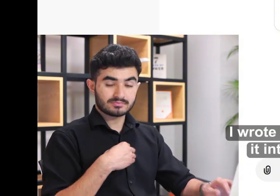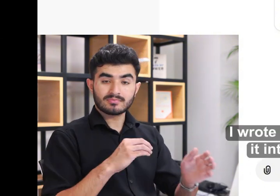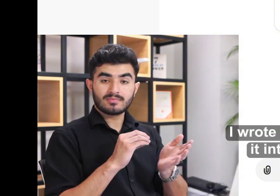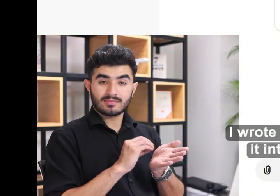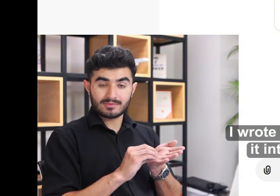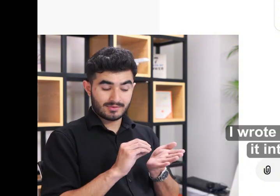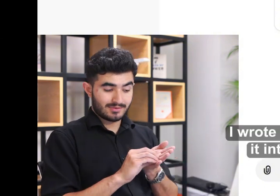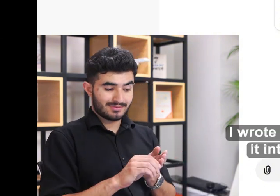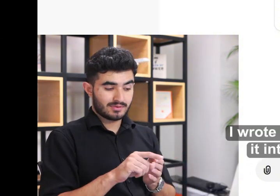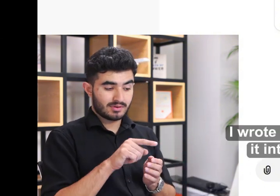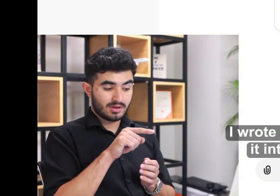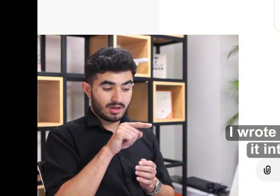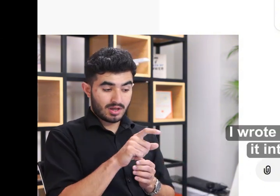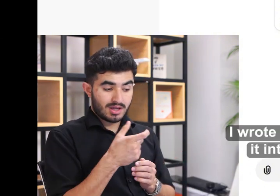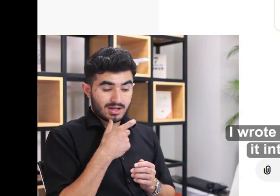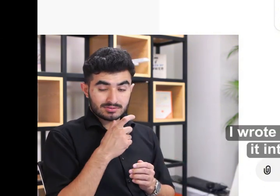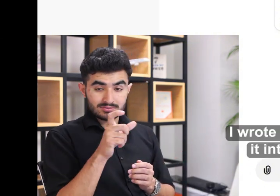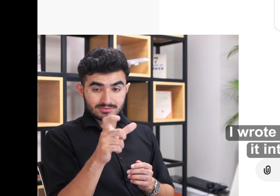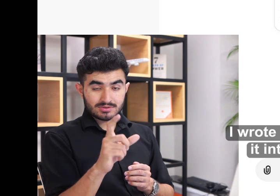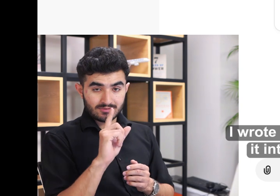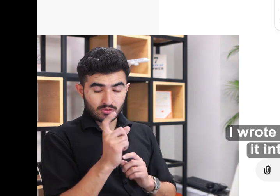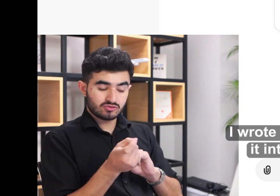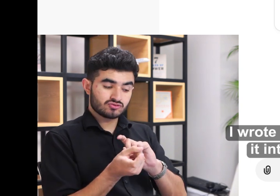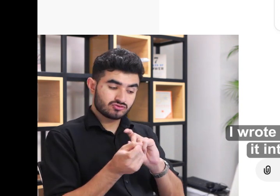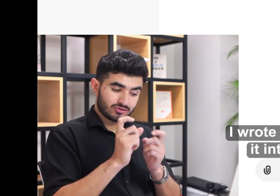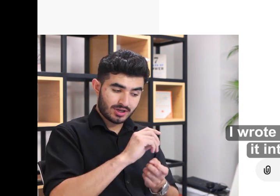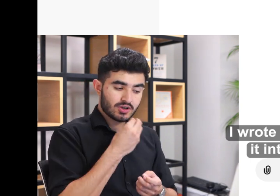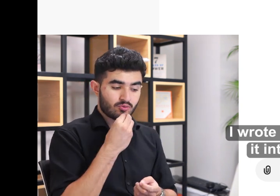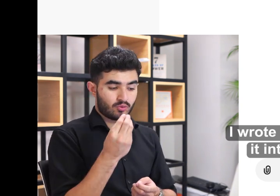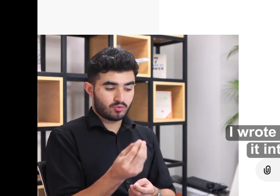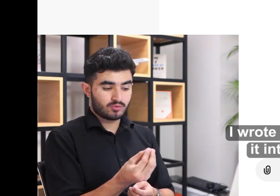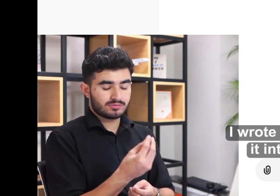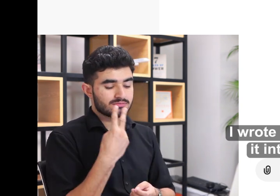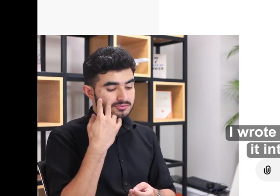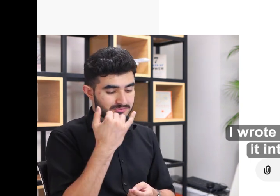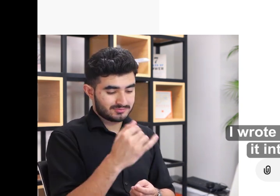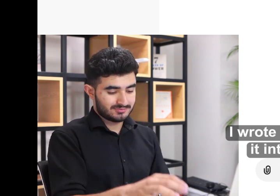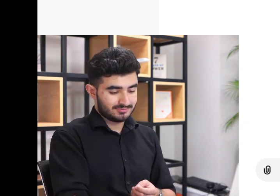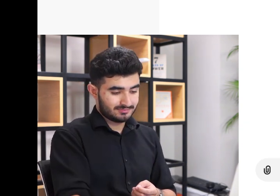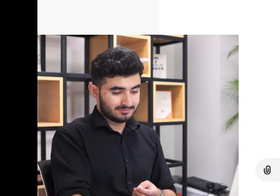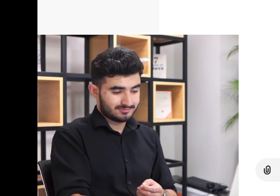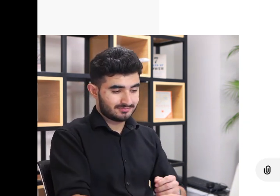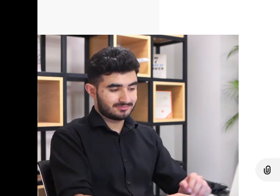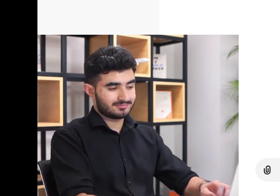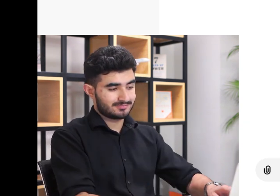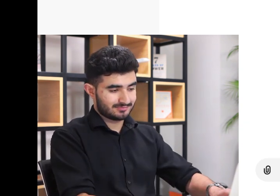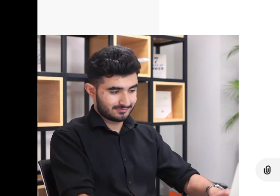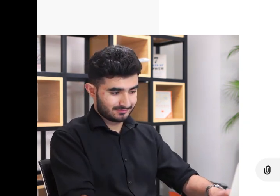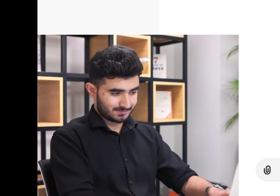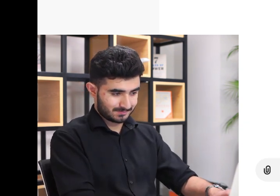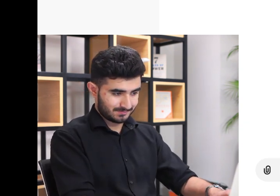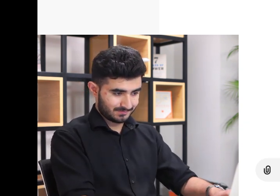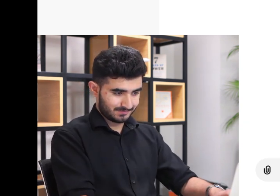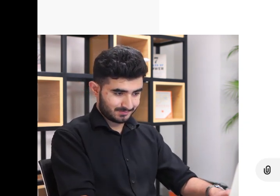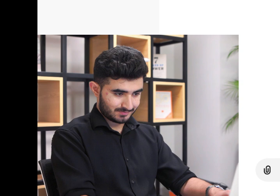I wrote a sentence and asked to translate it into Urdu. Let's see the response.